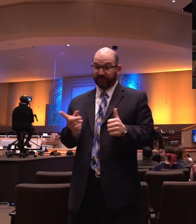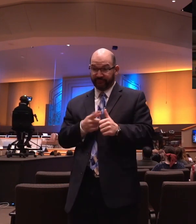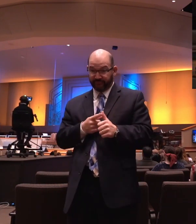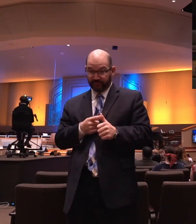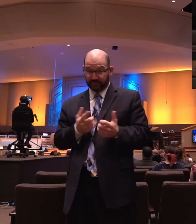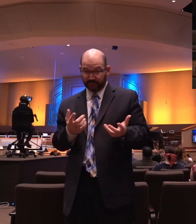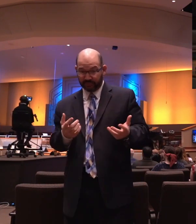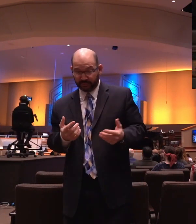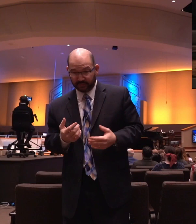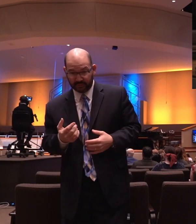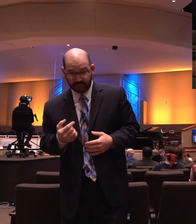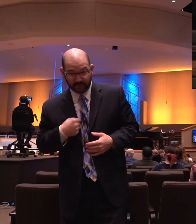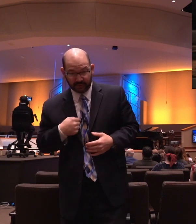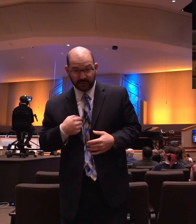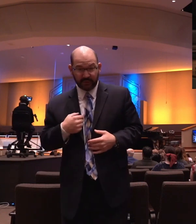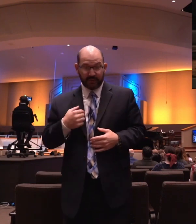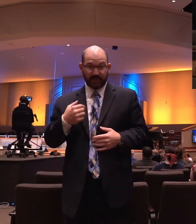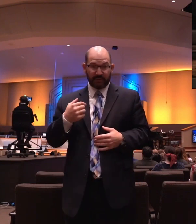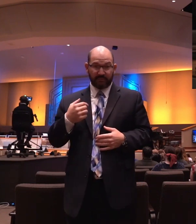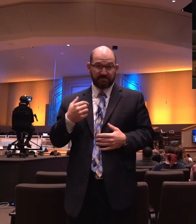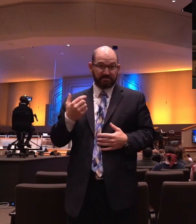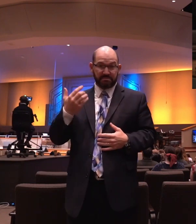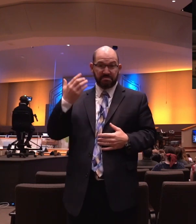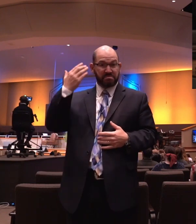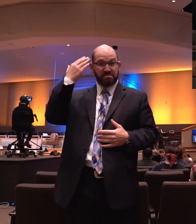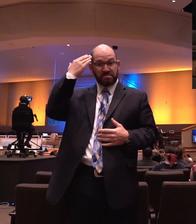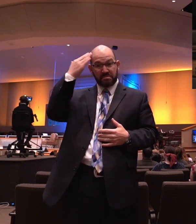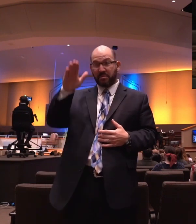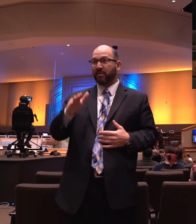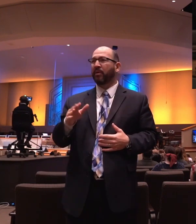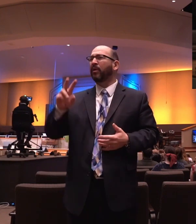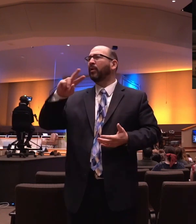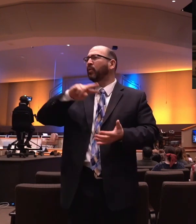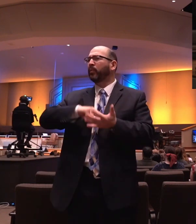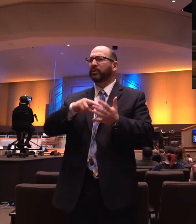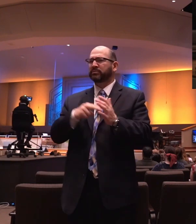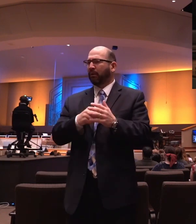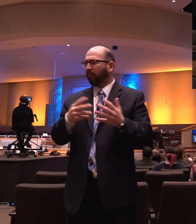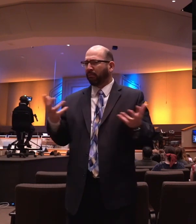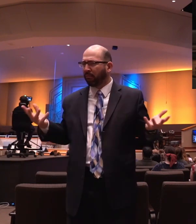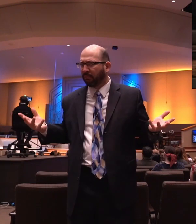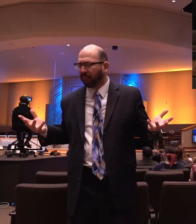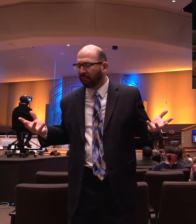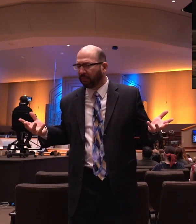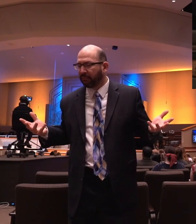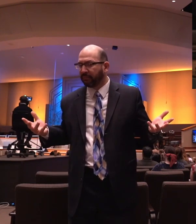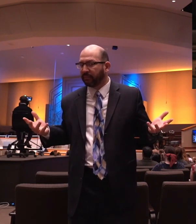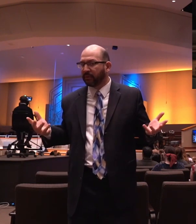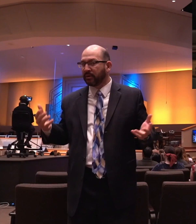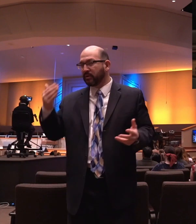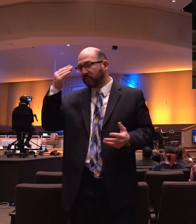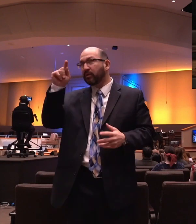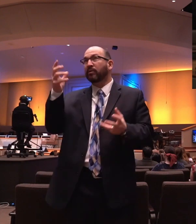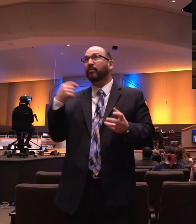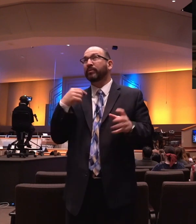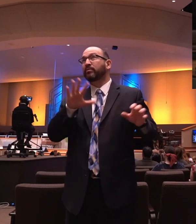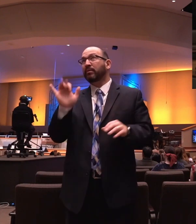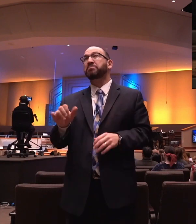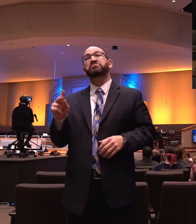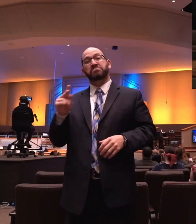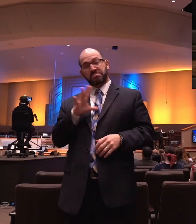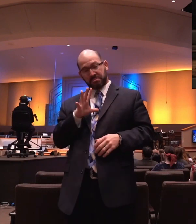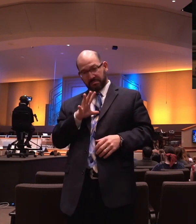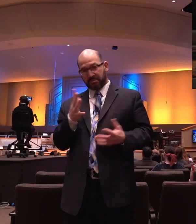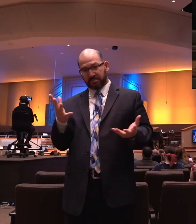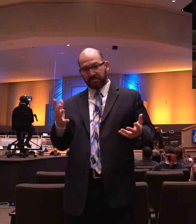all, I didn't know what all that entailed. I just knew that that's what God wanted me to do and